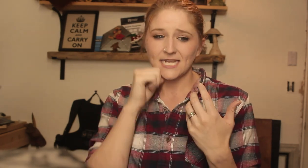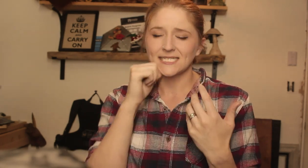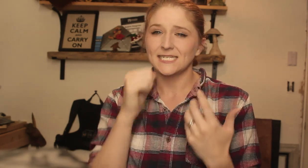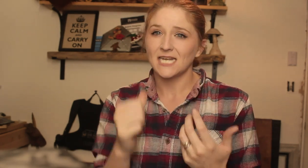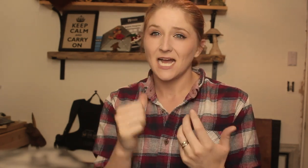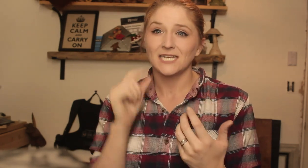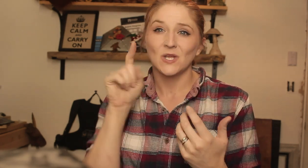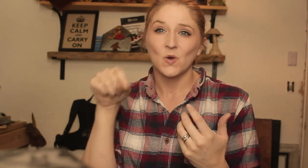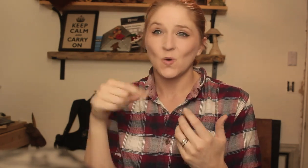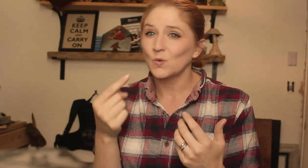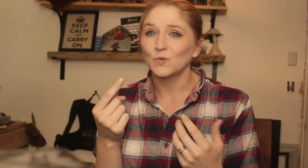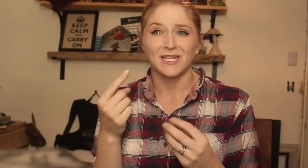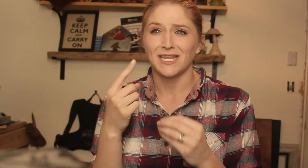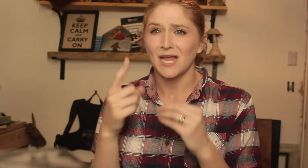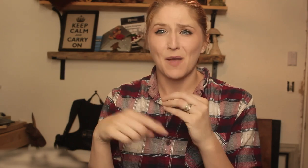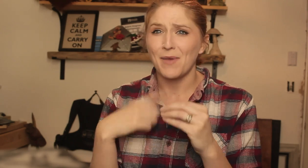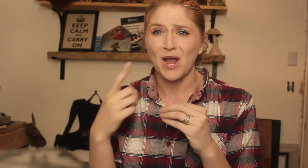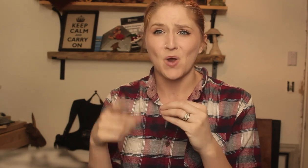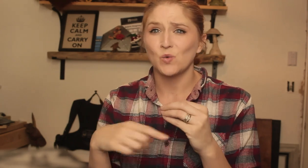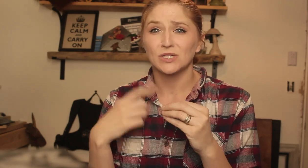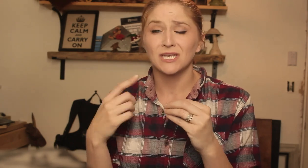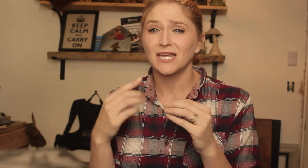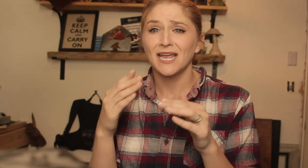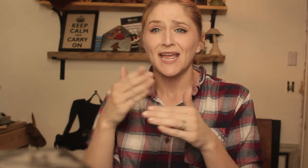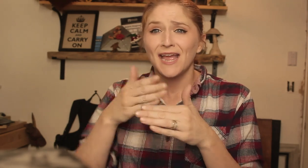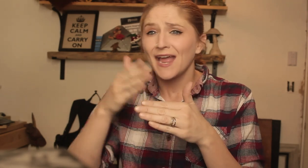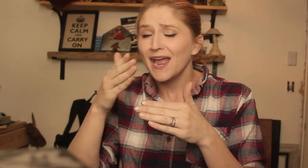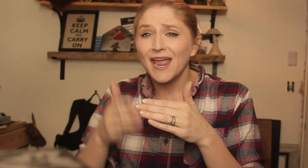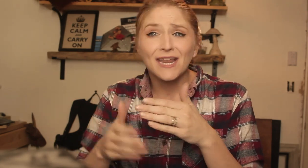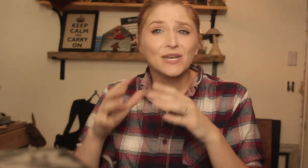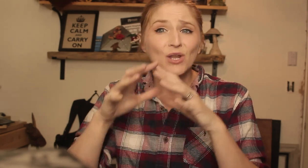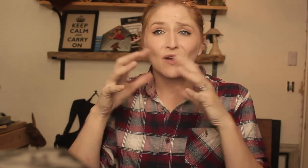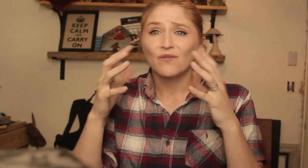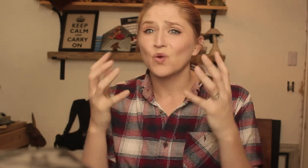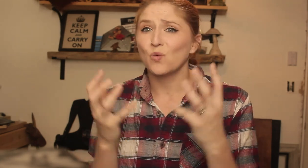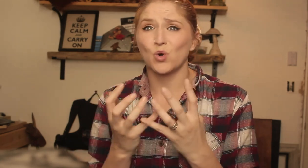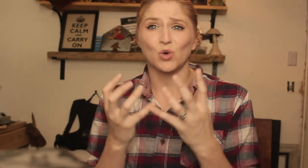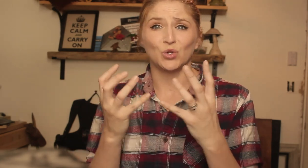is not only about end of the world,